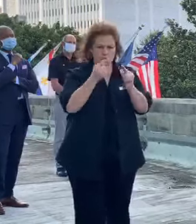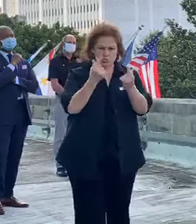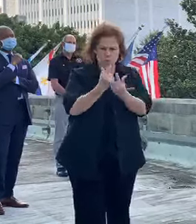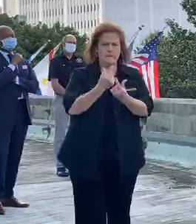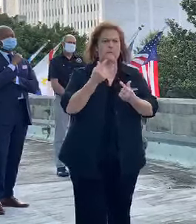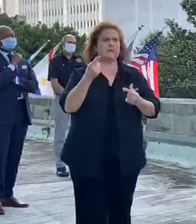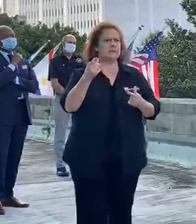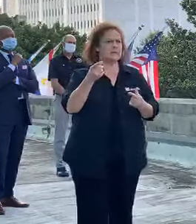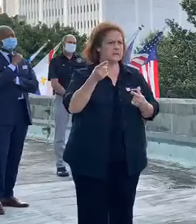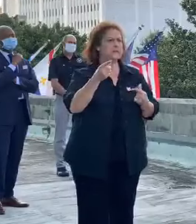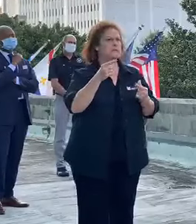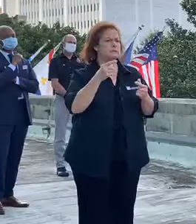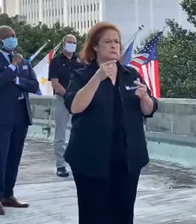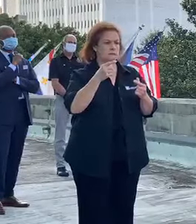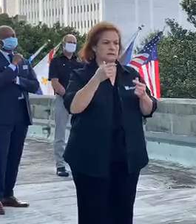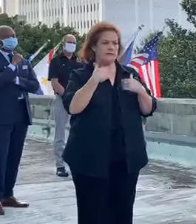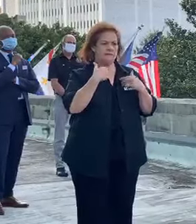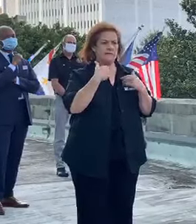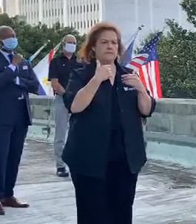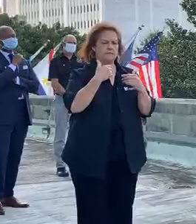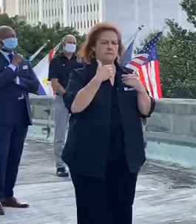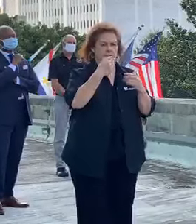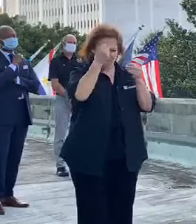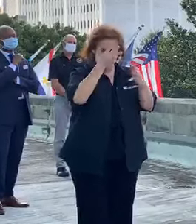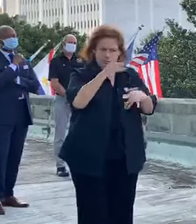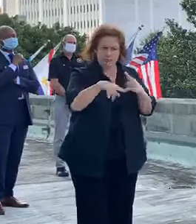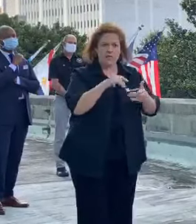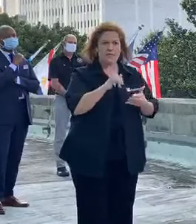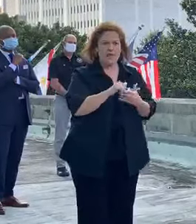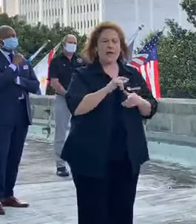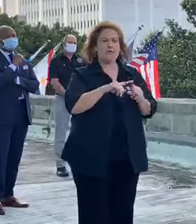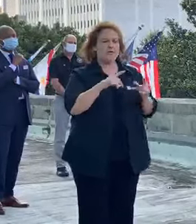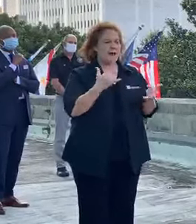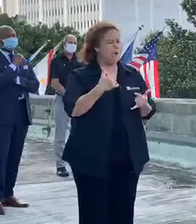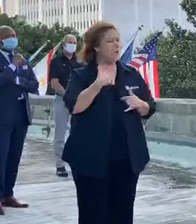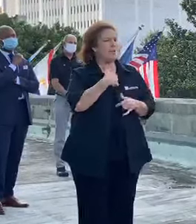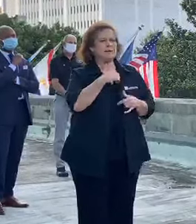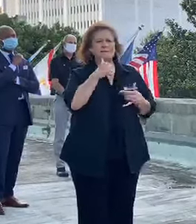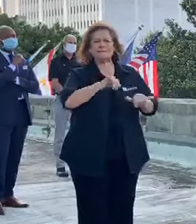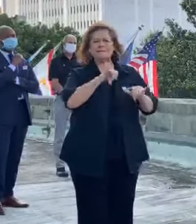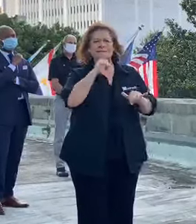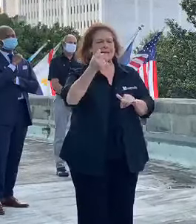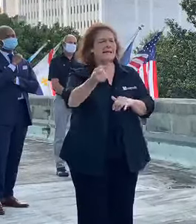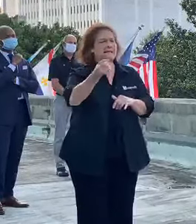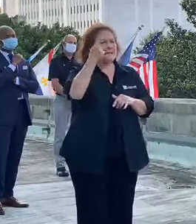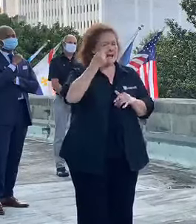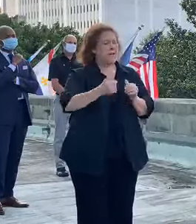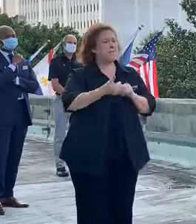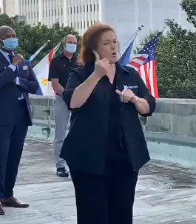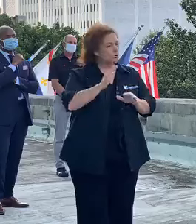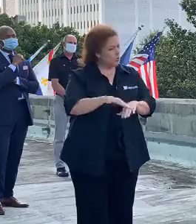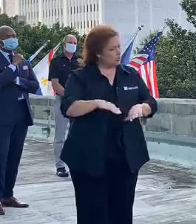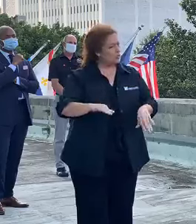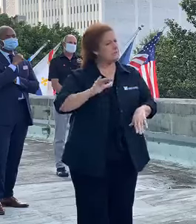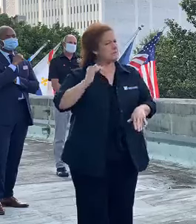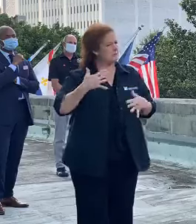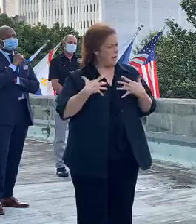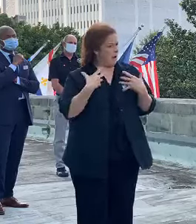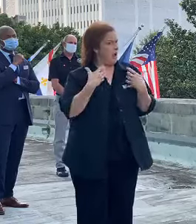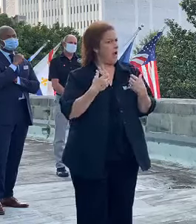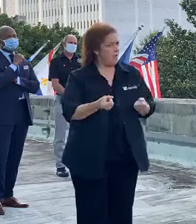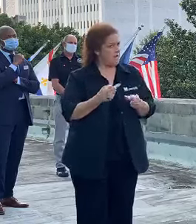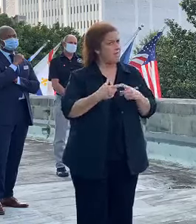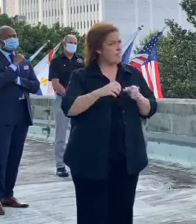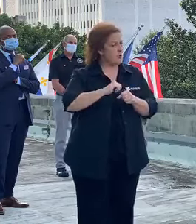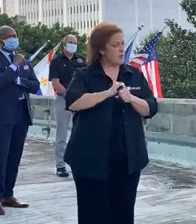out guidance about it. Right now, it's something that we don't understand. It does seem that most children are recovering from it, which is a